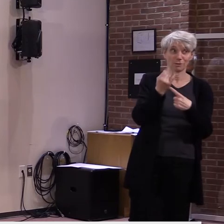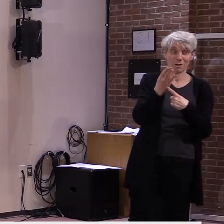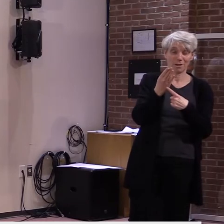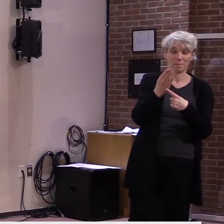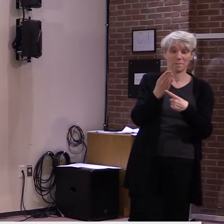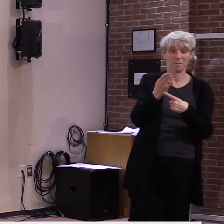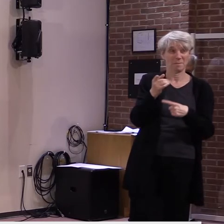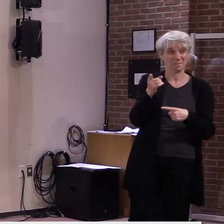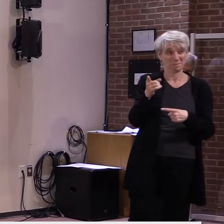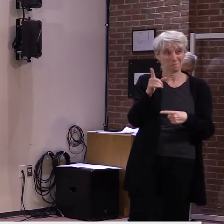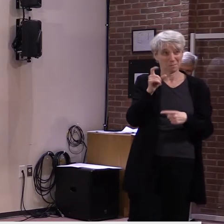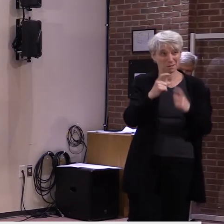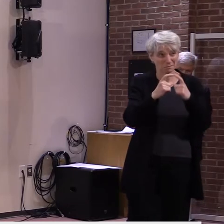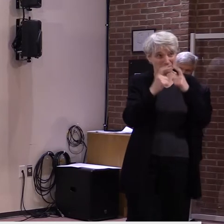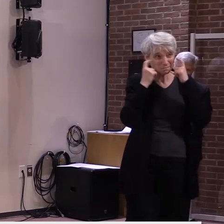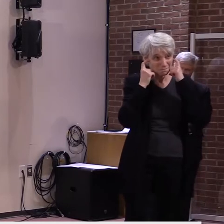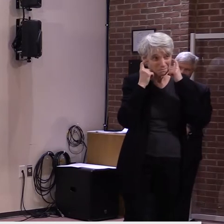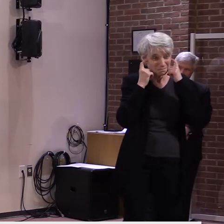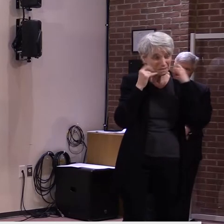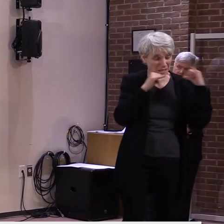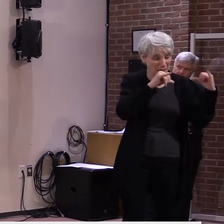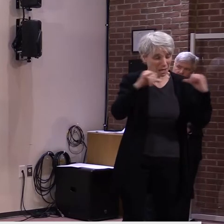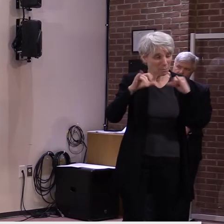to wear masks indefinitely.